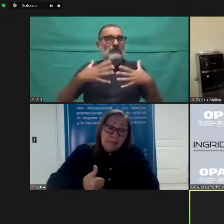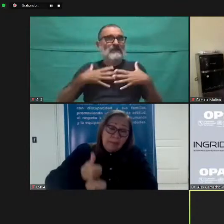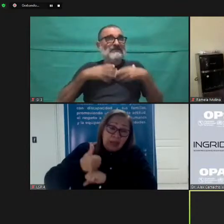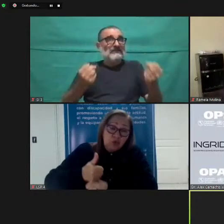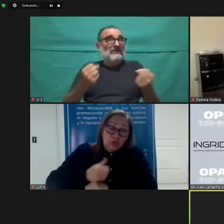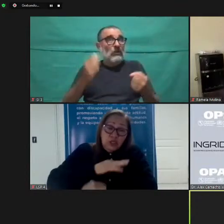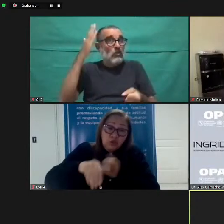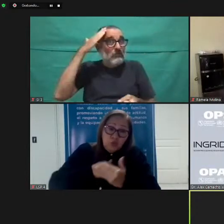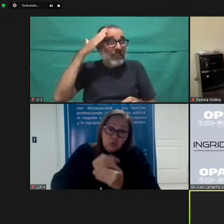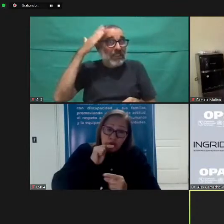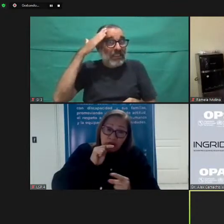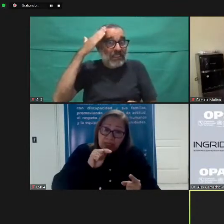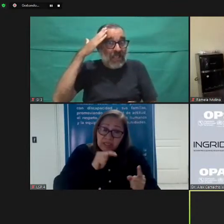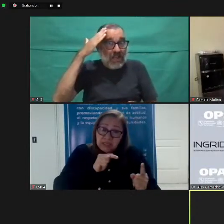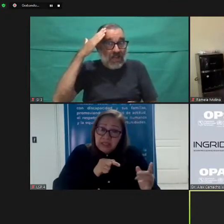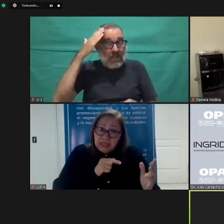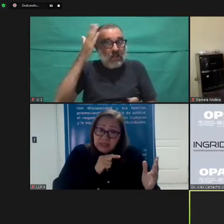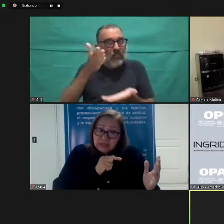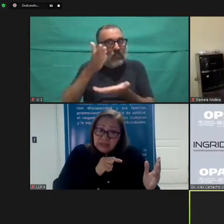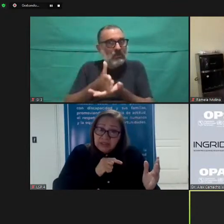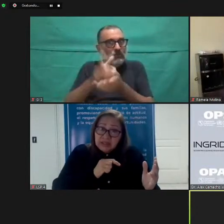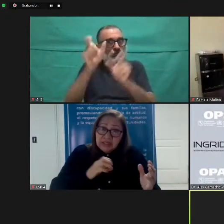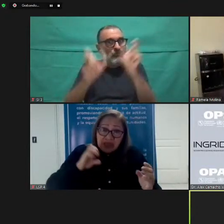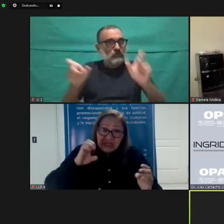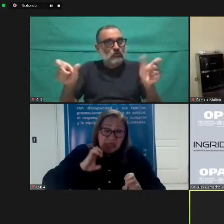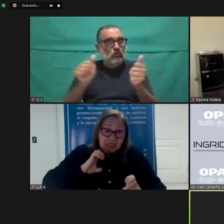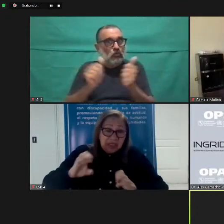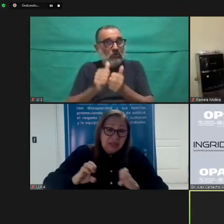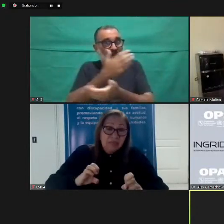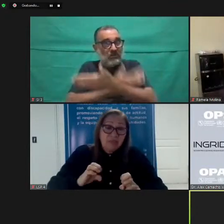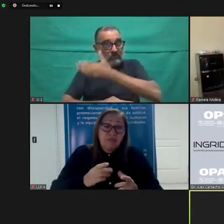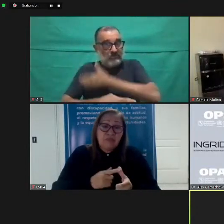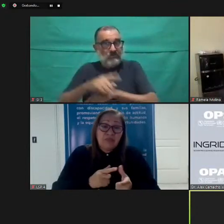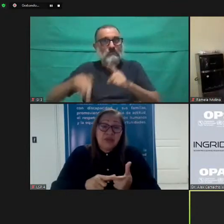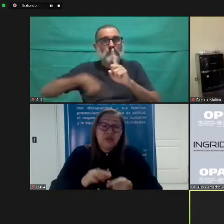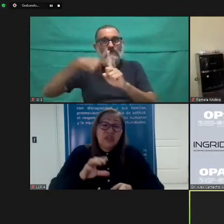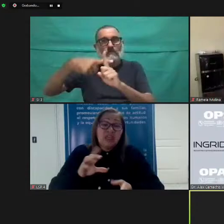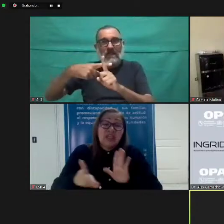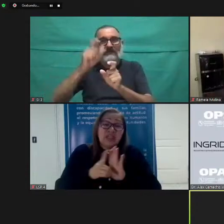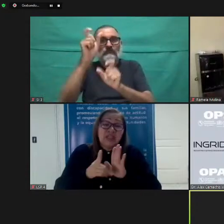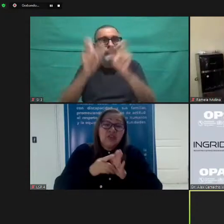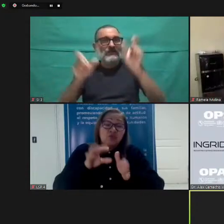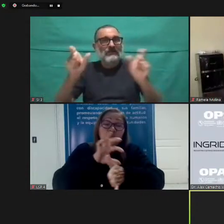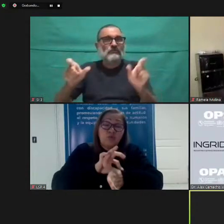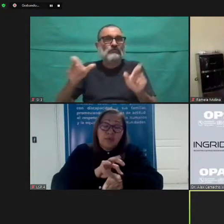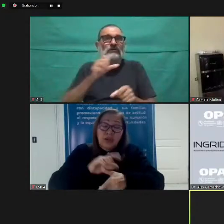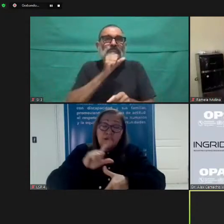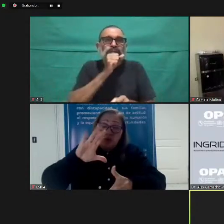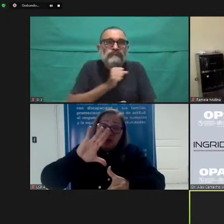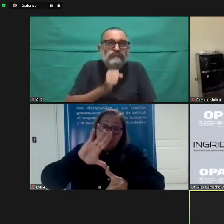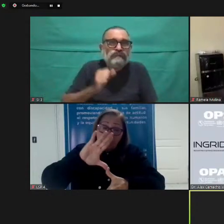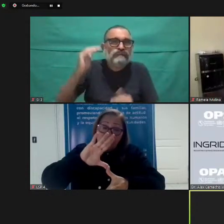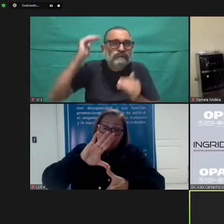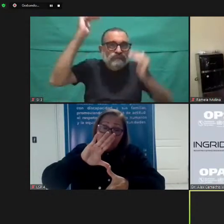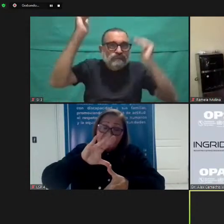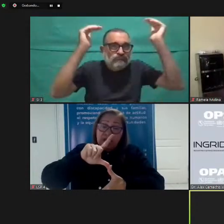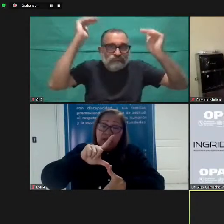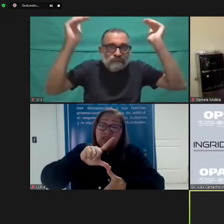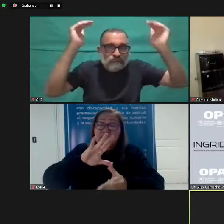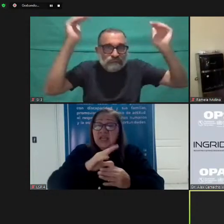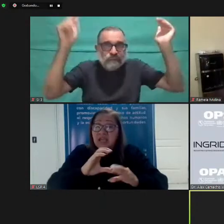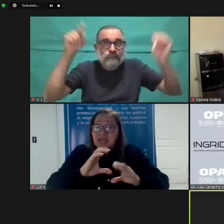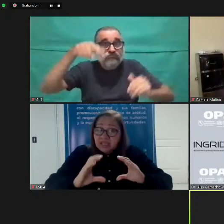elderly people all of this carried out with experts and advocated advocates